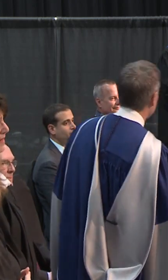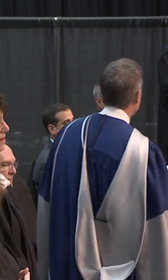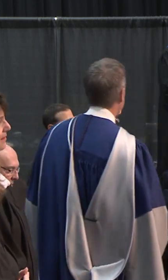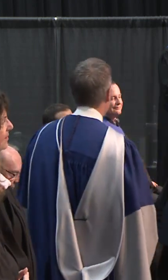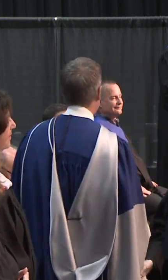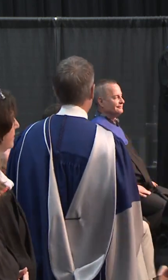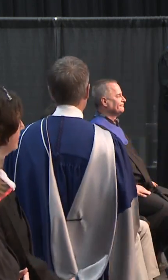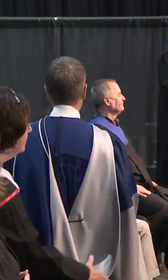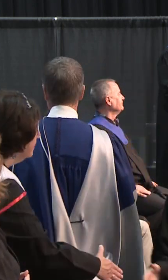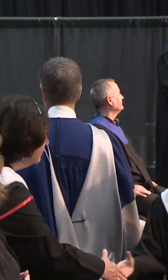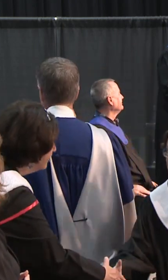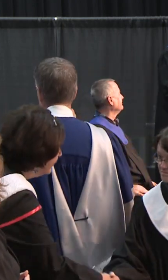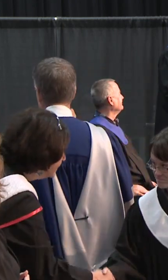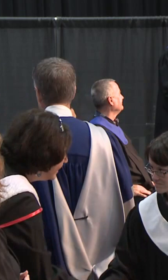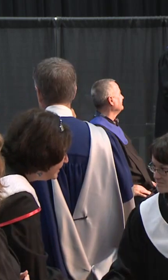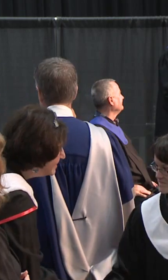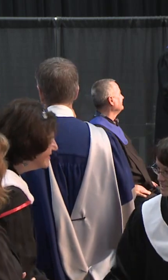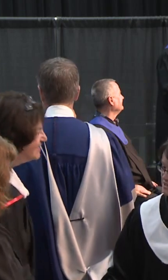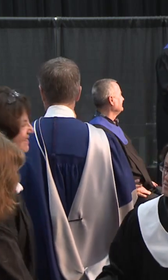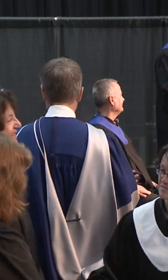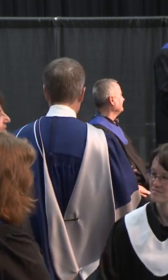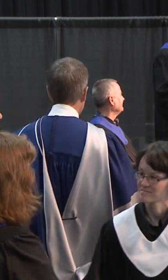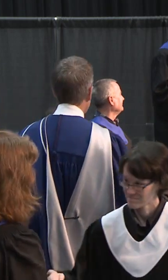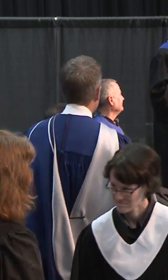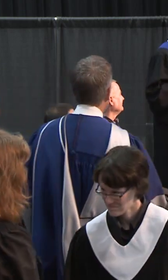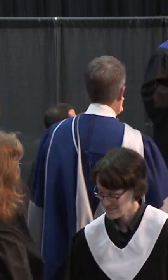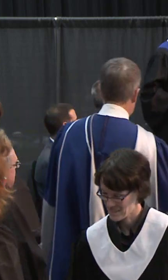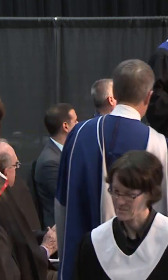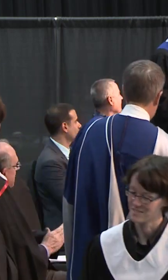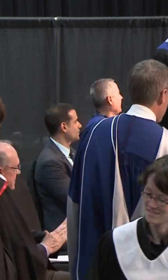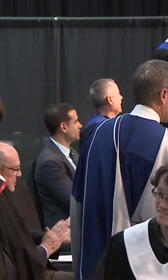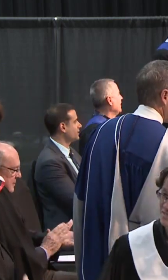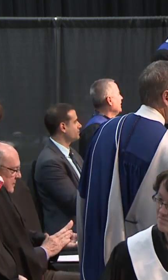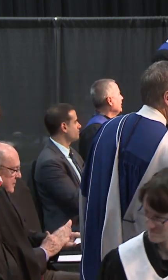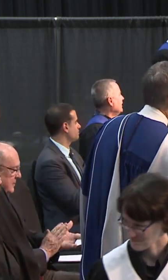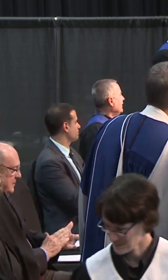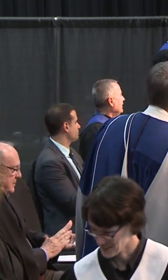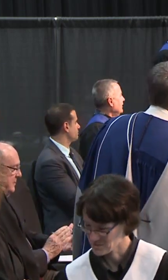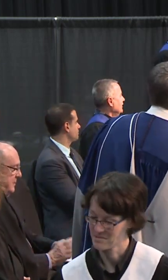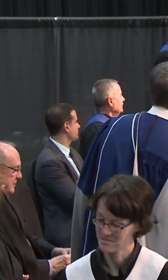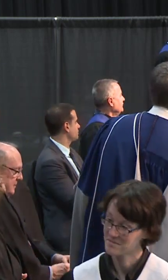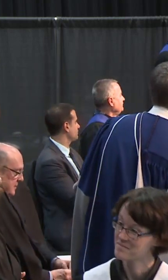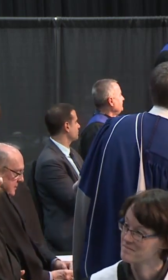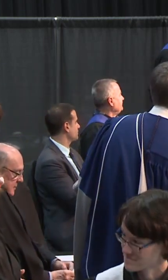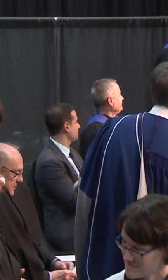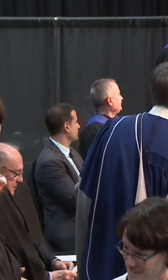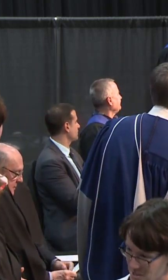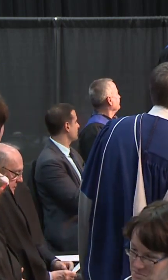With honors, Paula Landry.